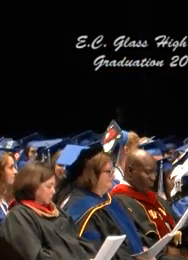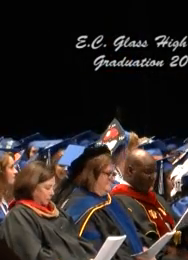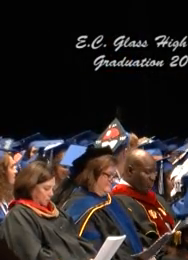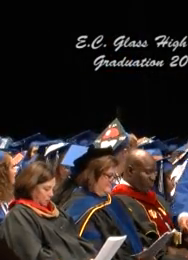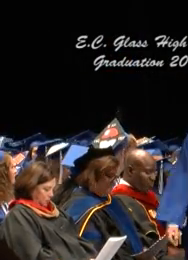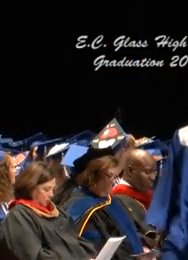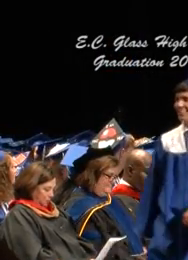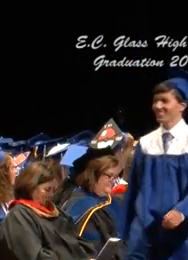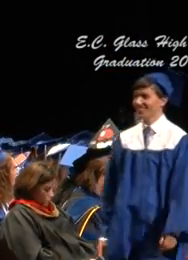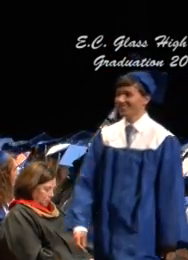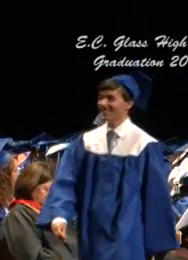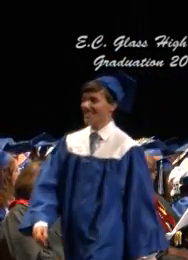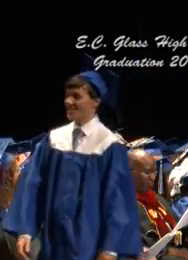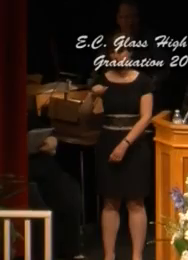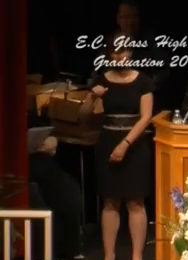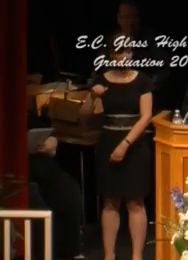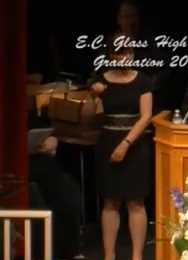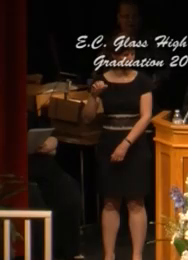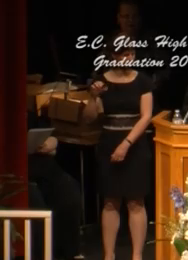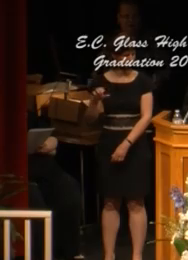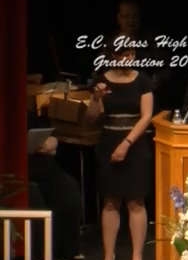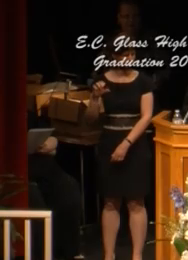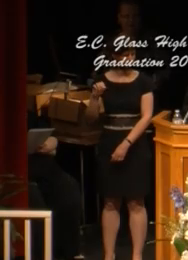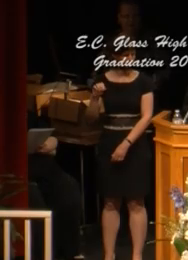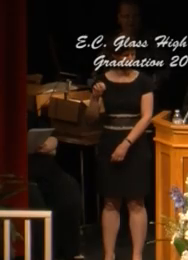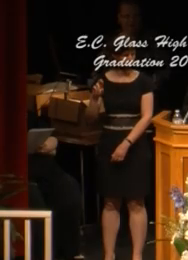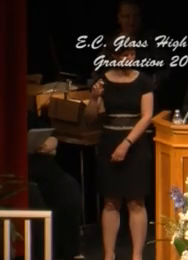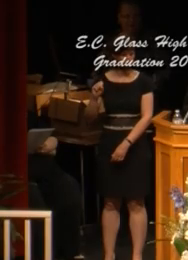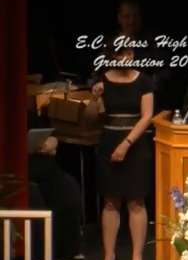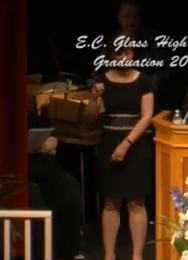Virginia Evelyn Corsini,